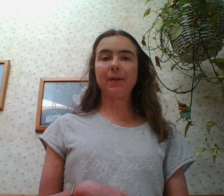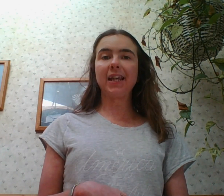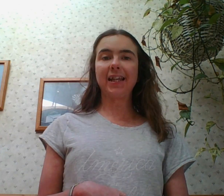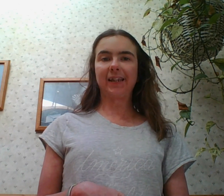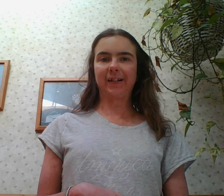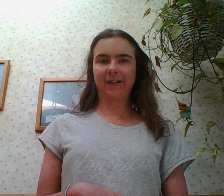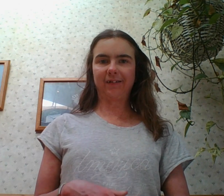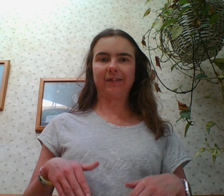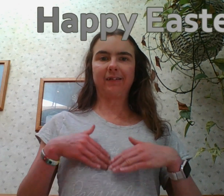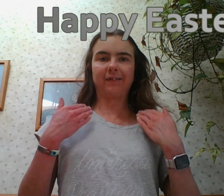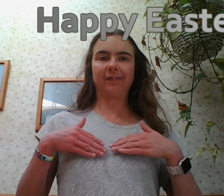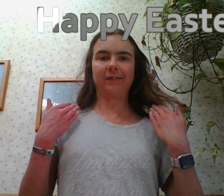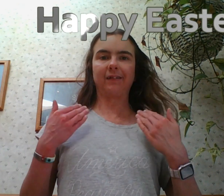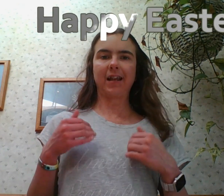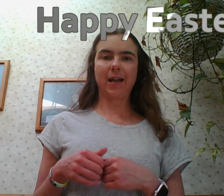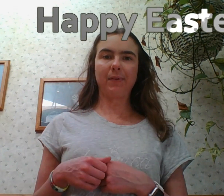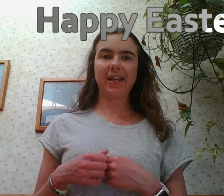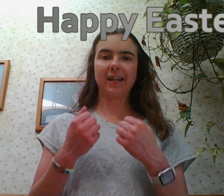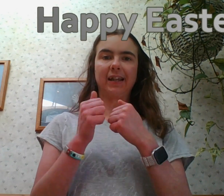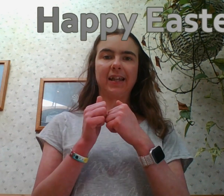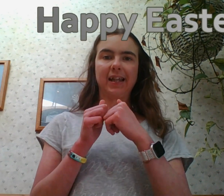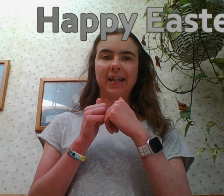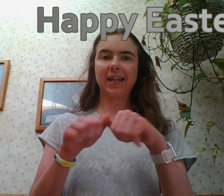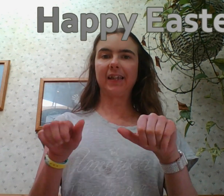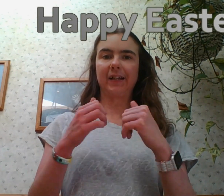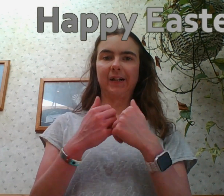Happy Easter, happy Easter.